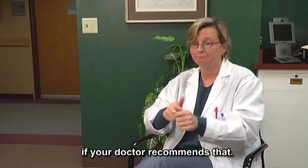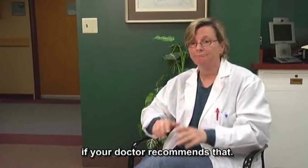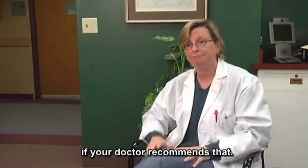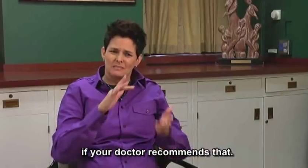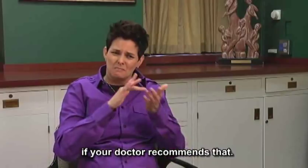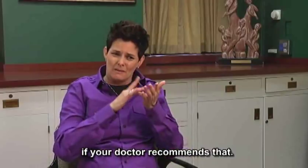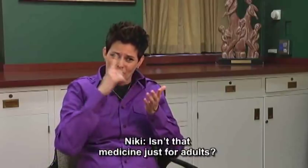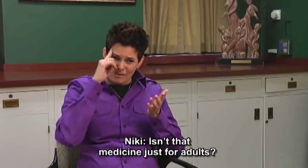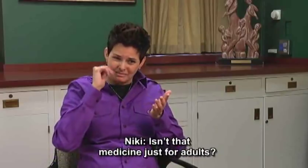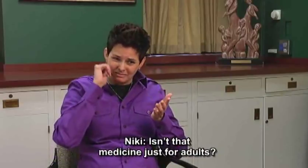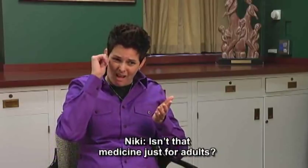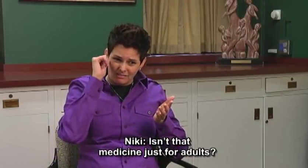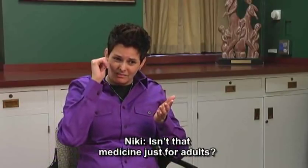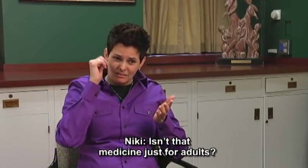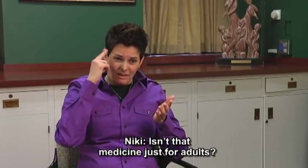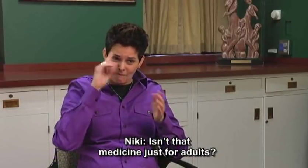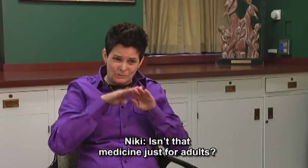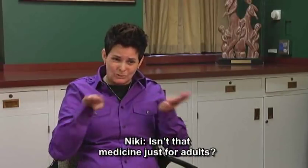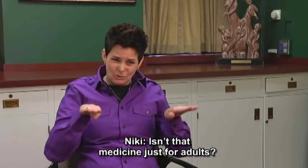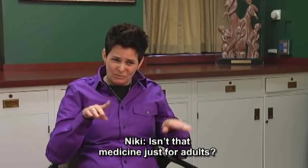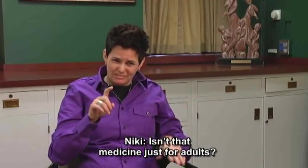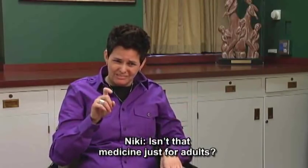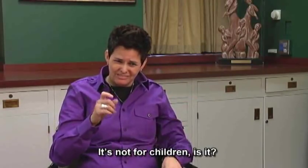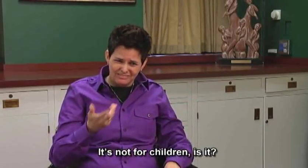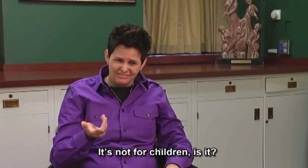isn't that medicine just for adults it's not for children is it